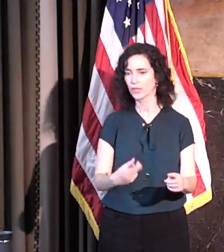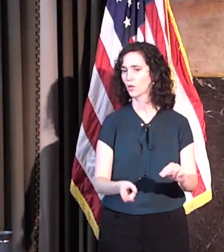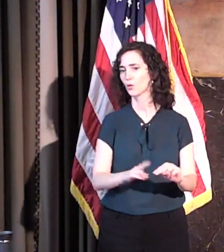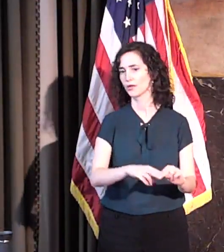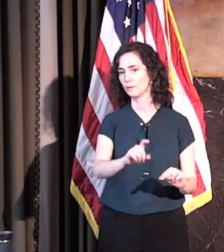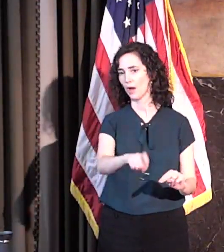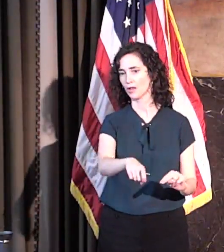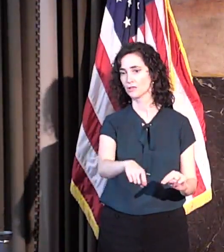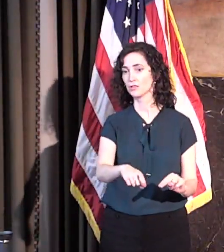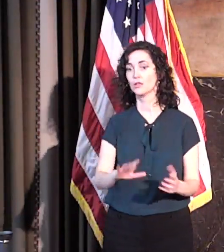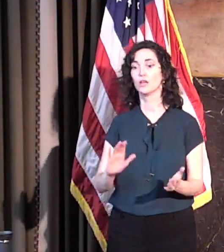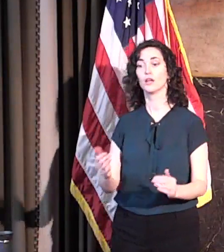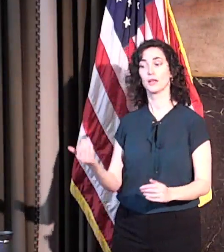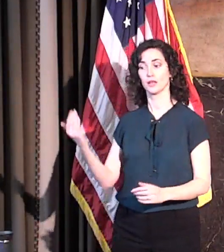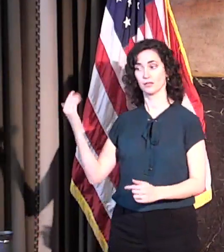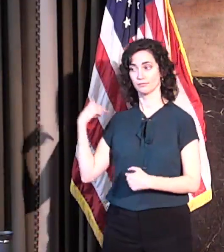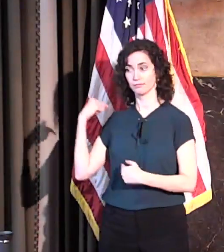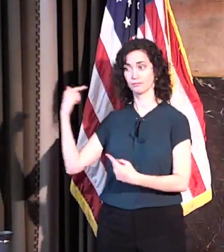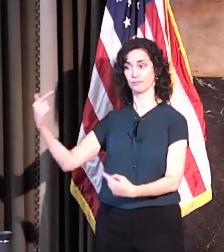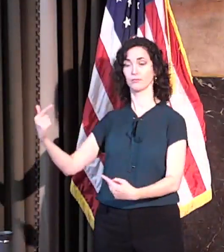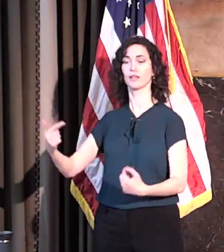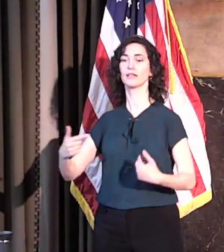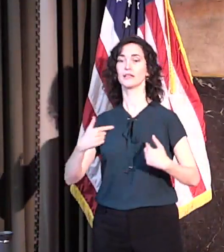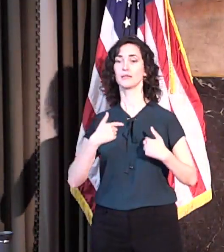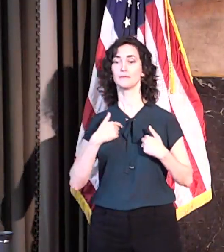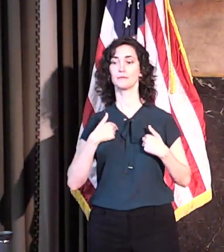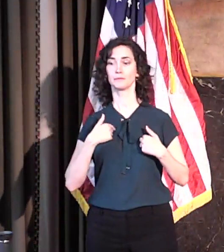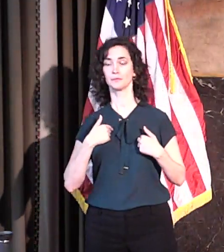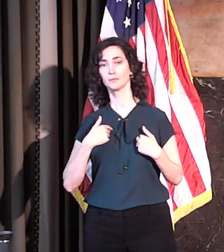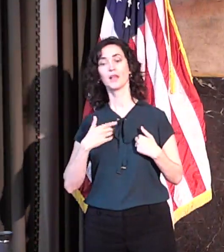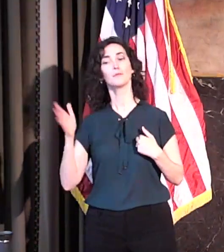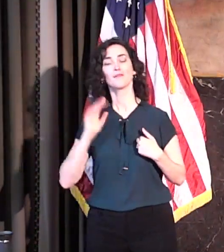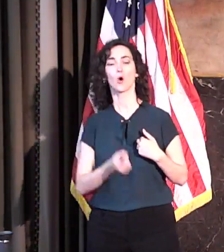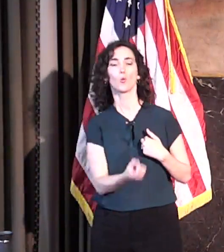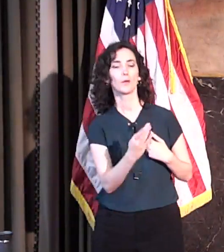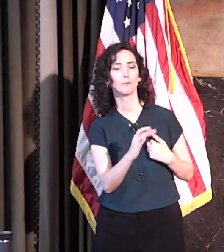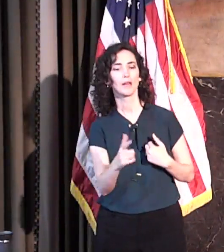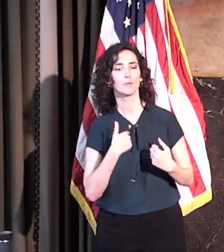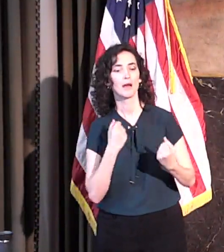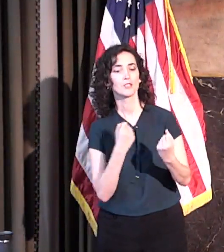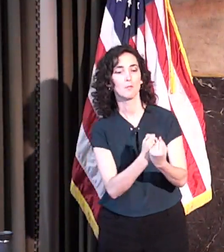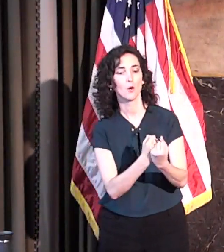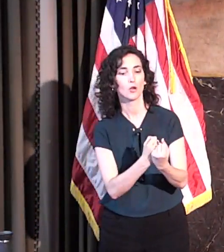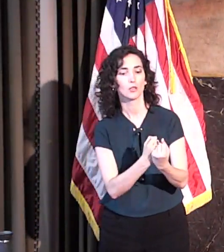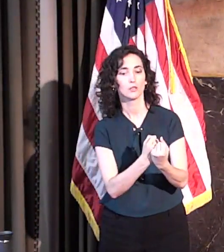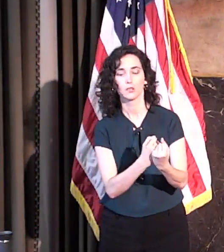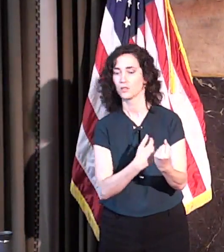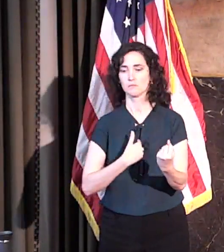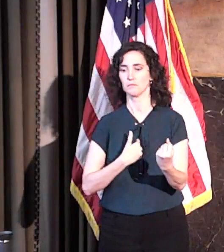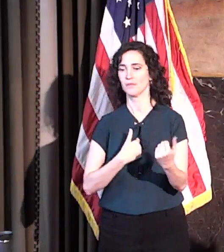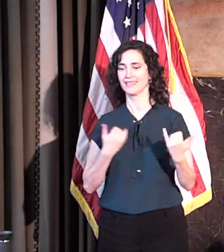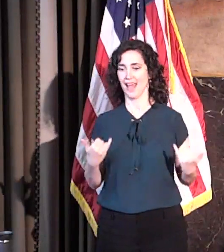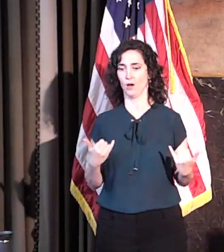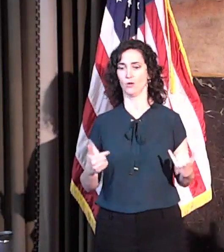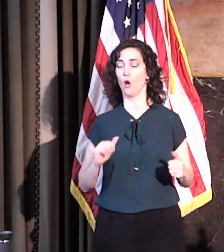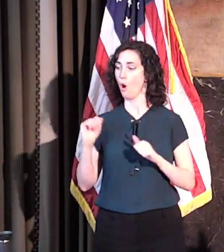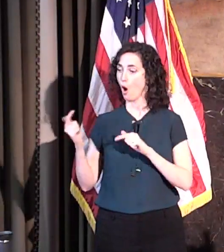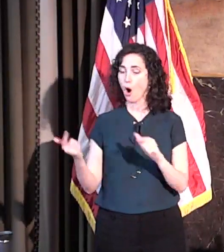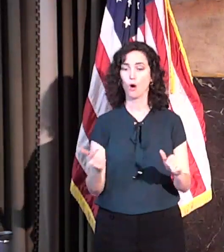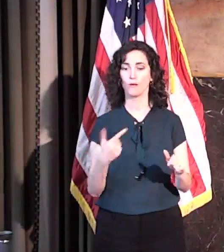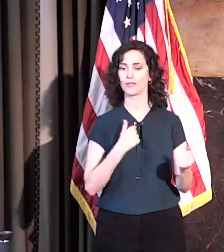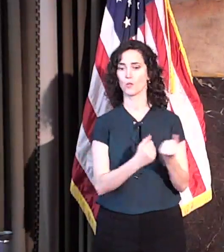Unlike previous years, I'm not going to lend my support to a single bill. I support all of them. Whichever one the